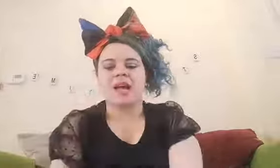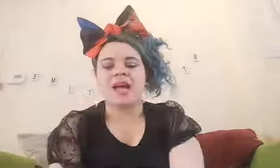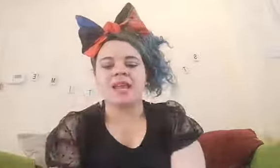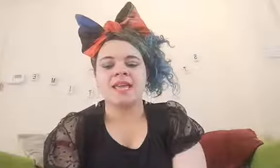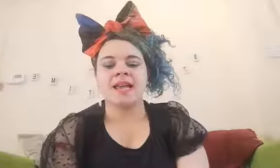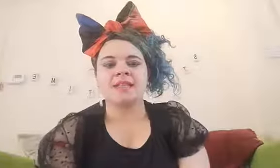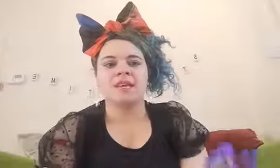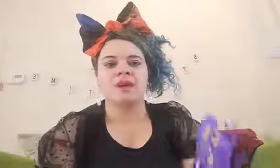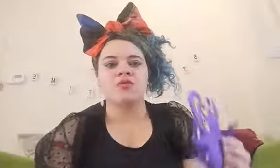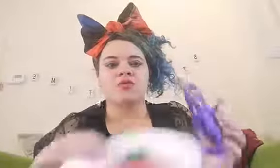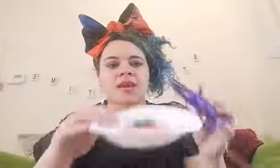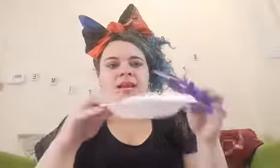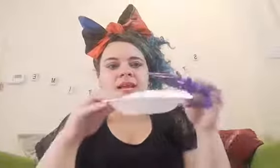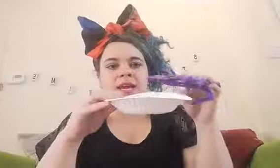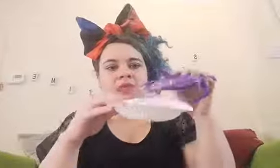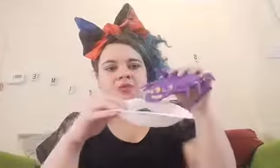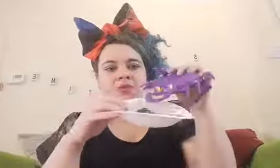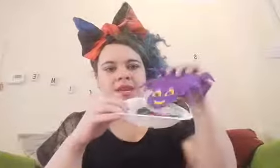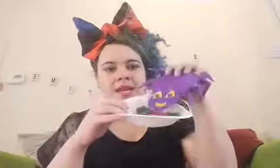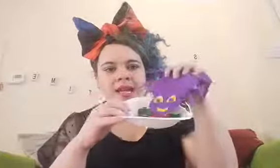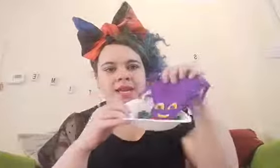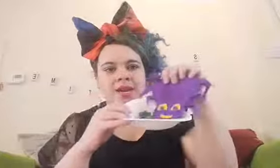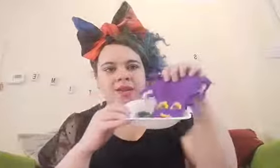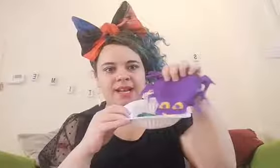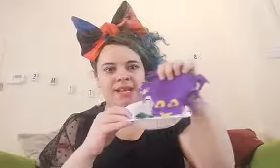And he ate it really, really quickly.